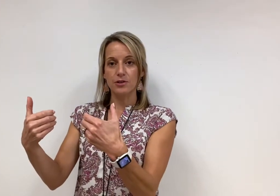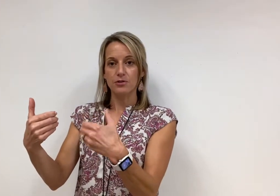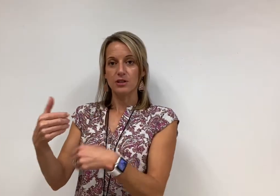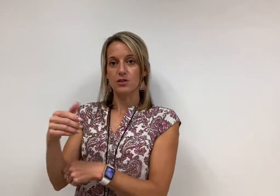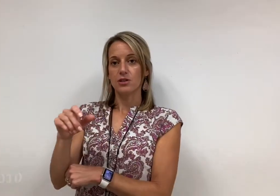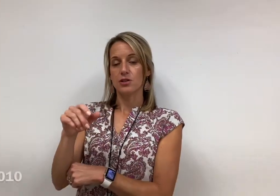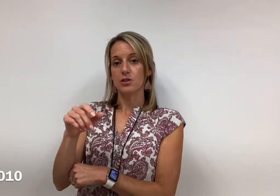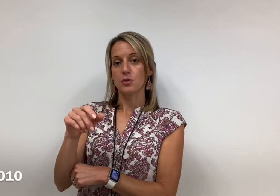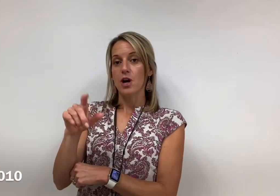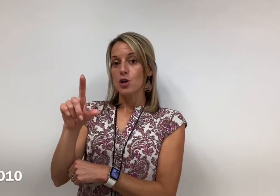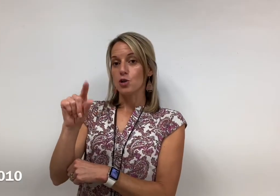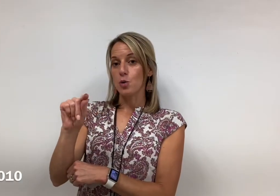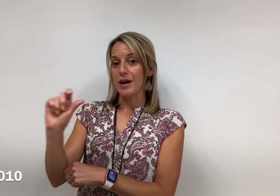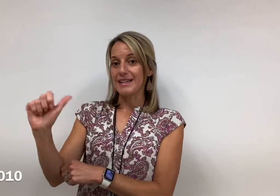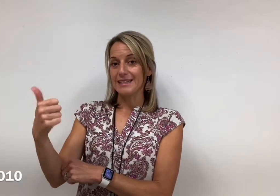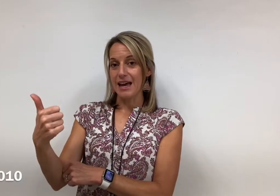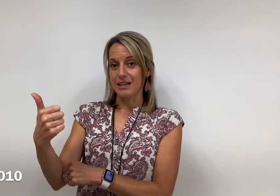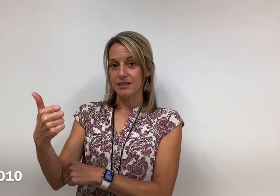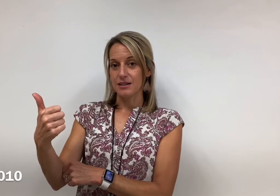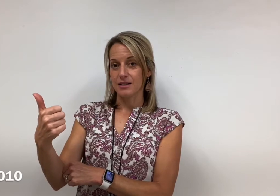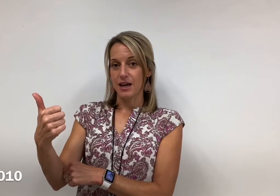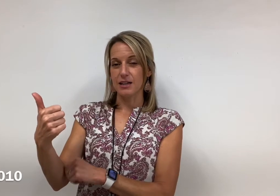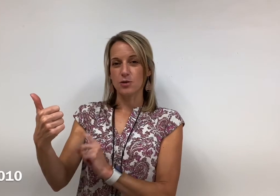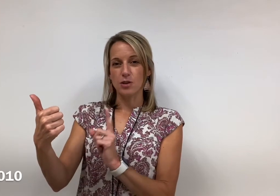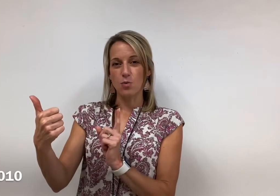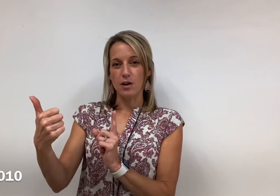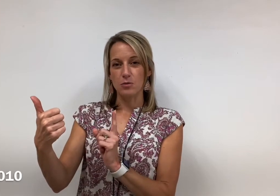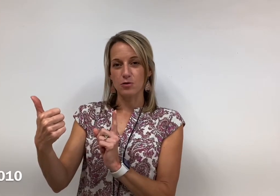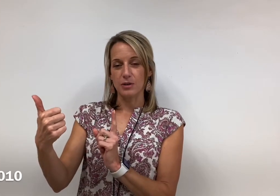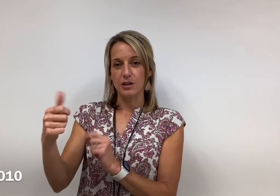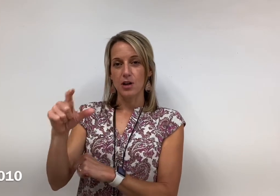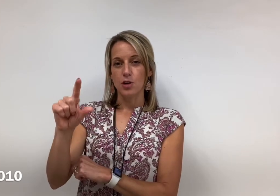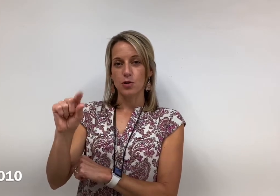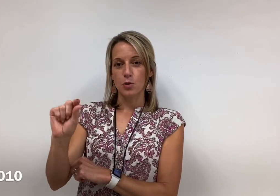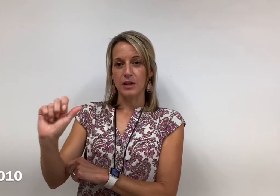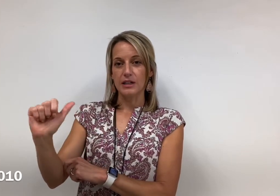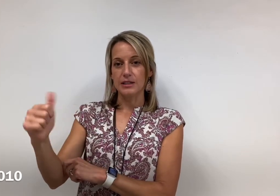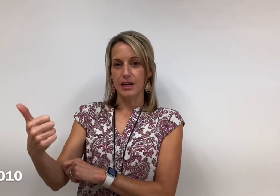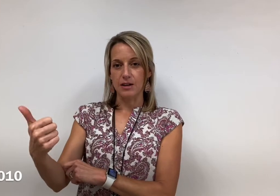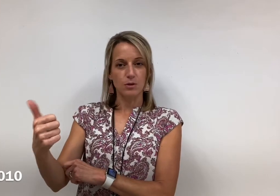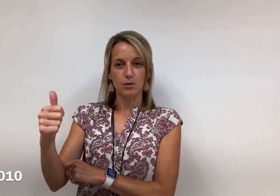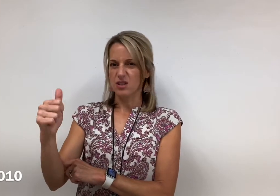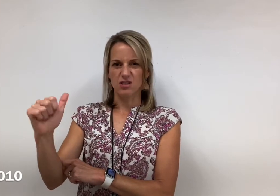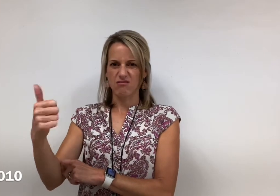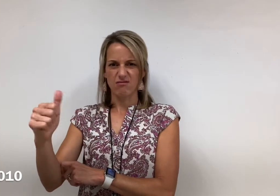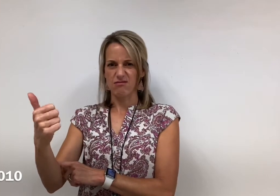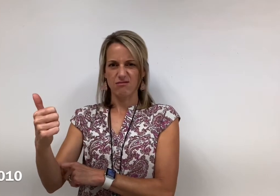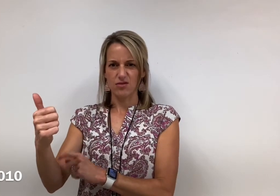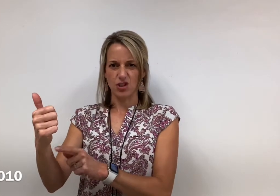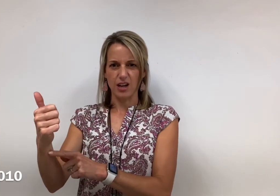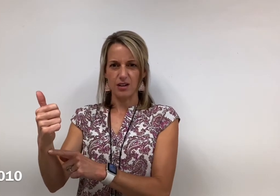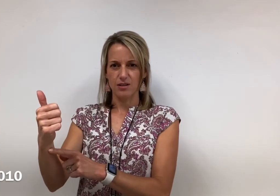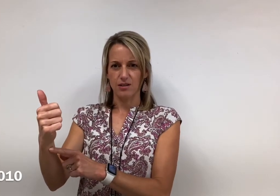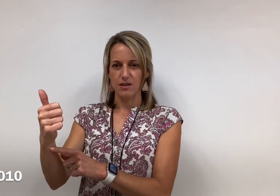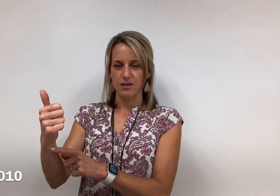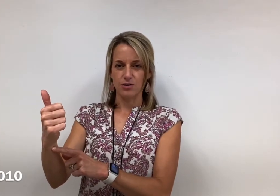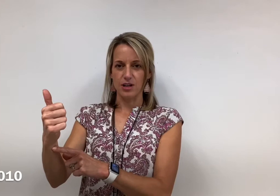units. You're going to do 2010, and it's only one movement. 2010. We wouldn't shake your 10, so